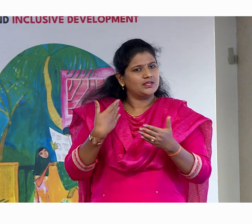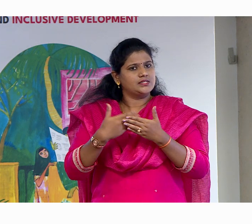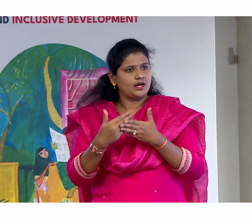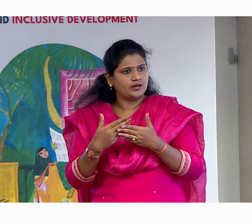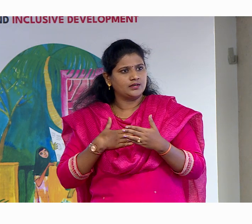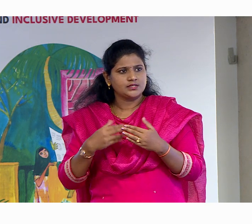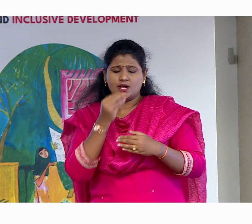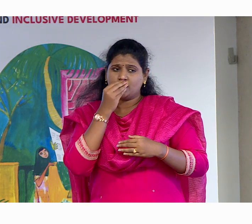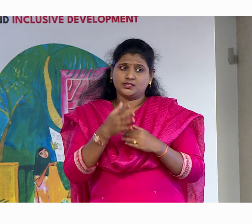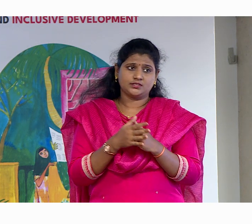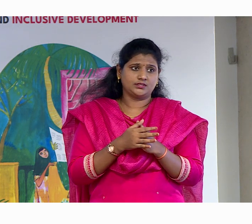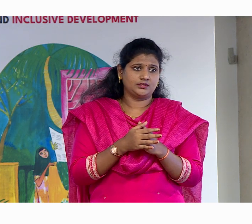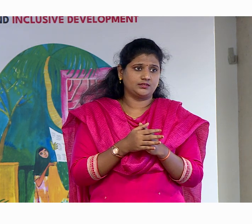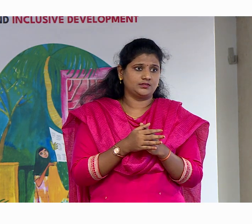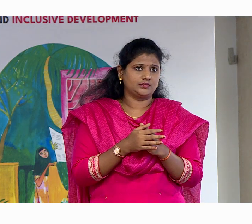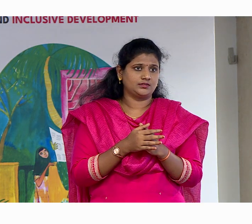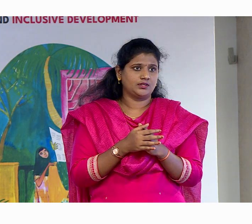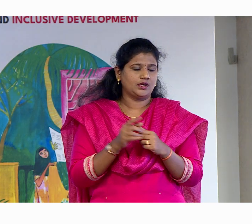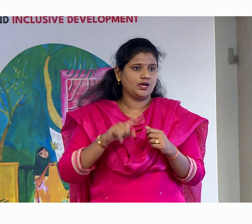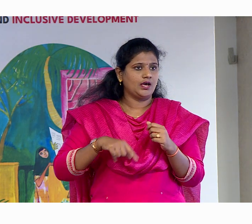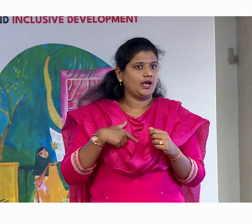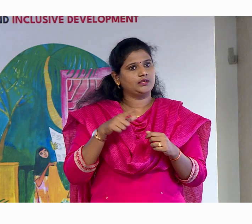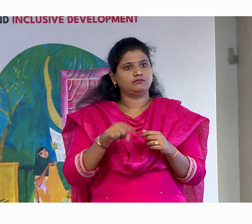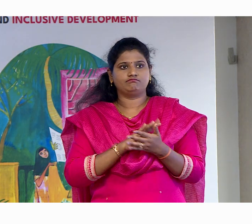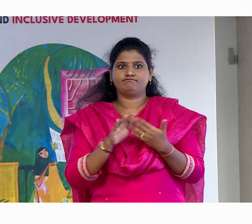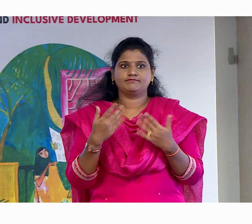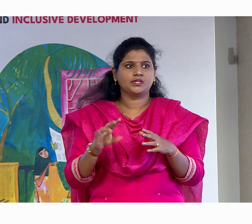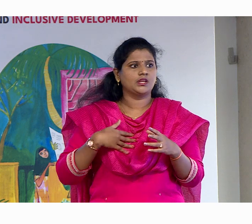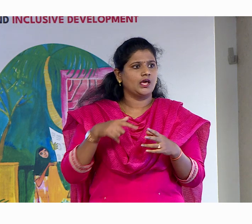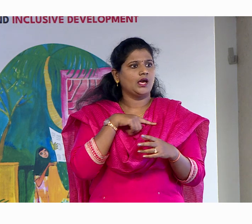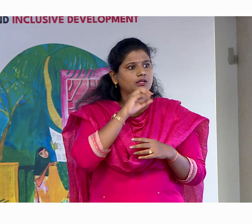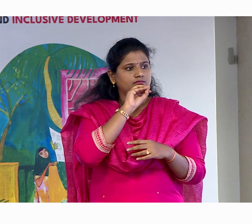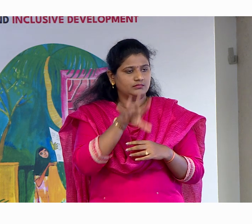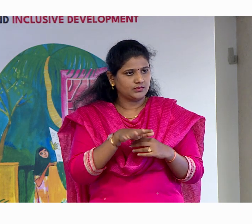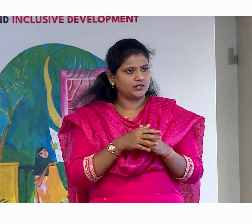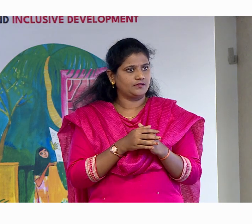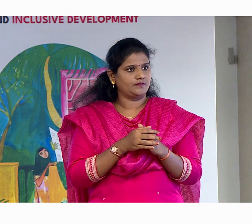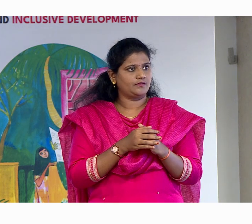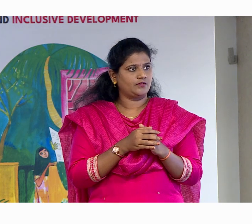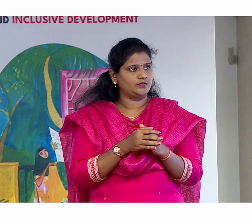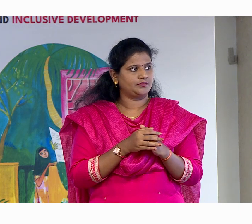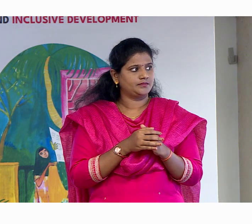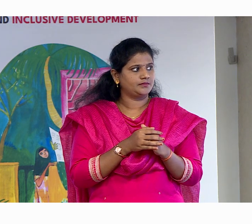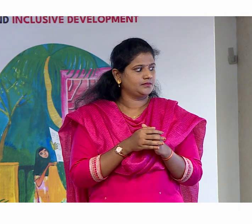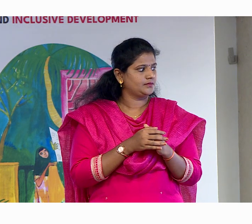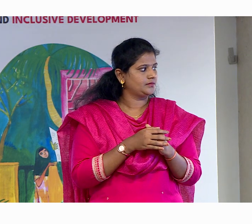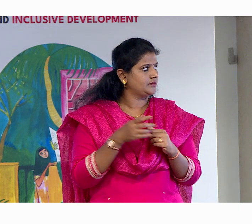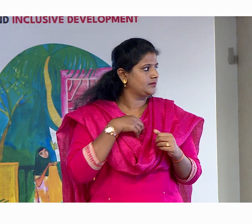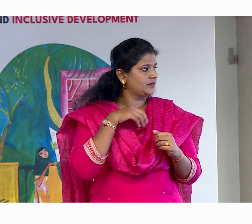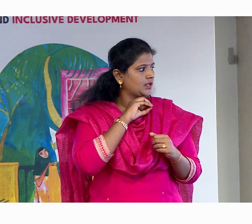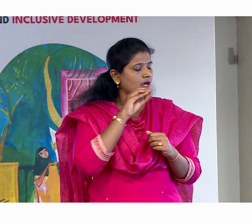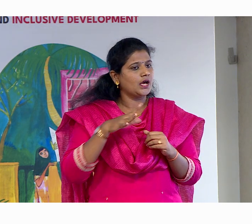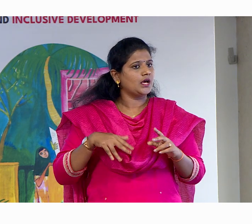and just, well, enjoy yourself. And don't forget to use the suggestions box if anything occurs to you as you go around. We want this to be a